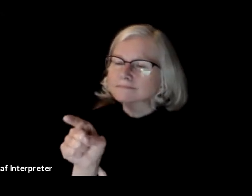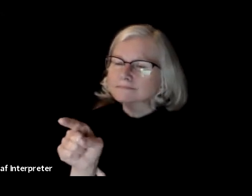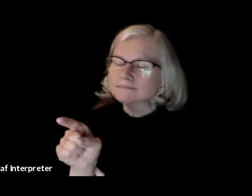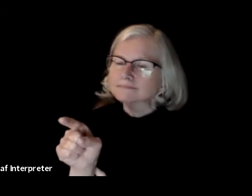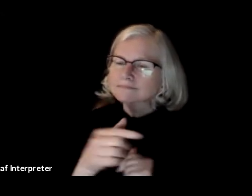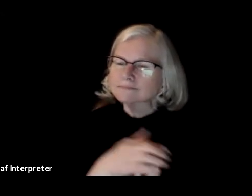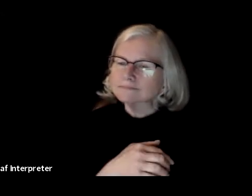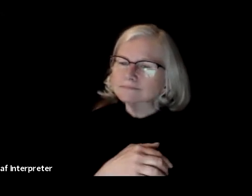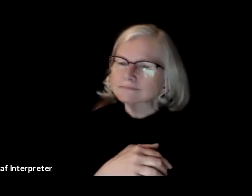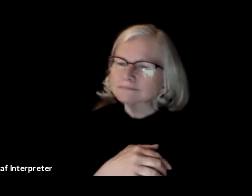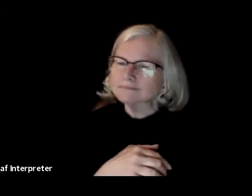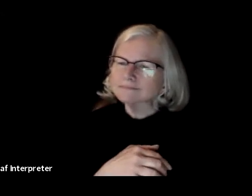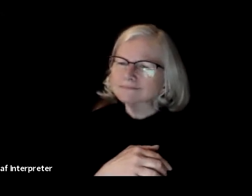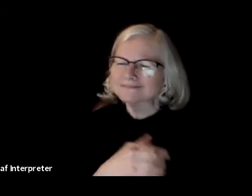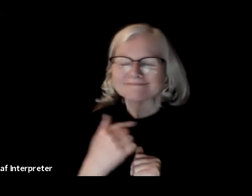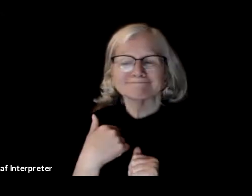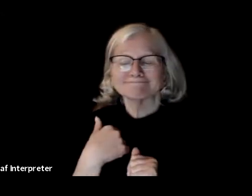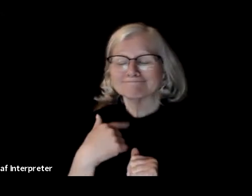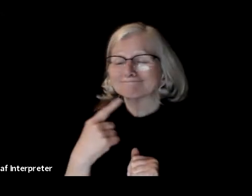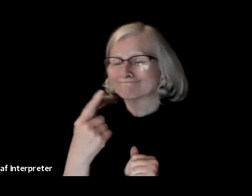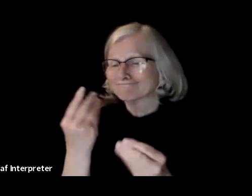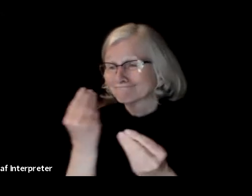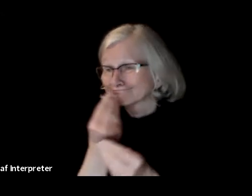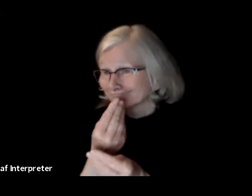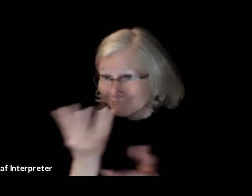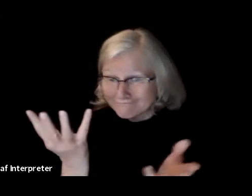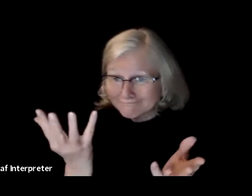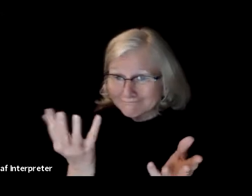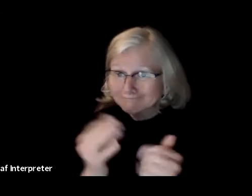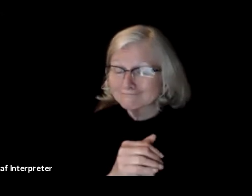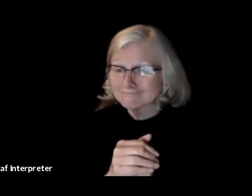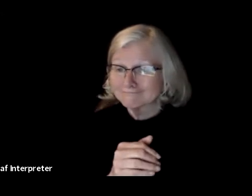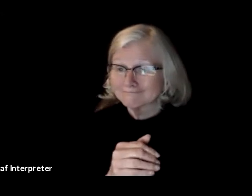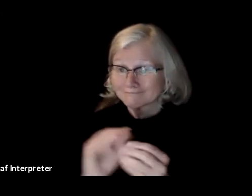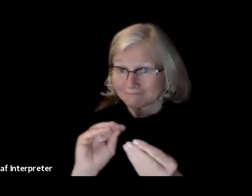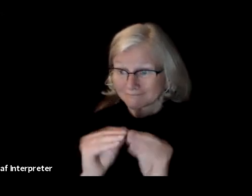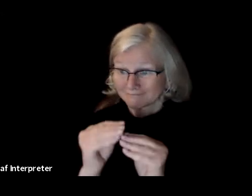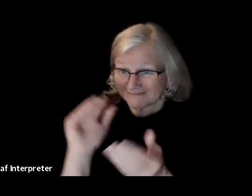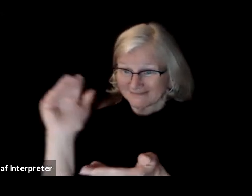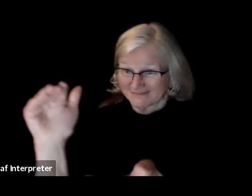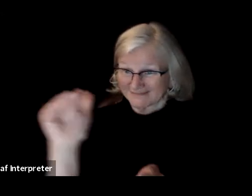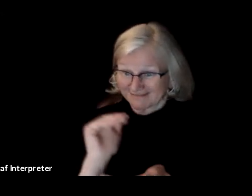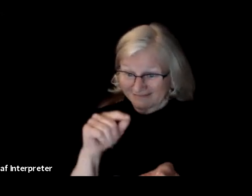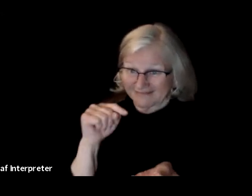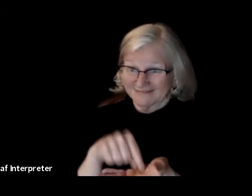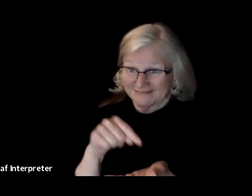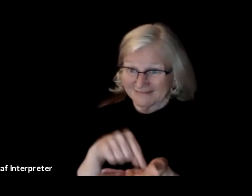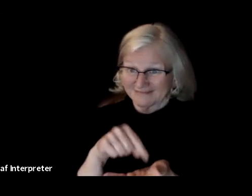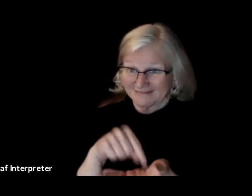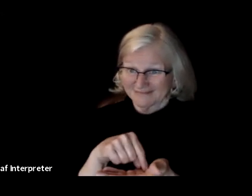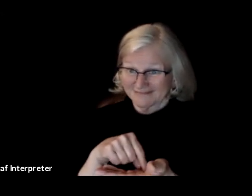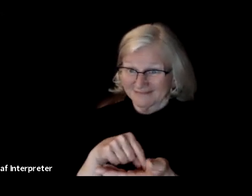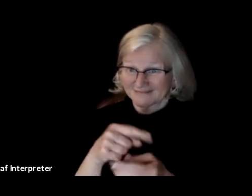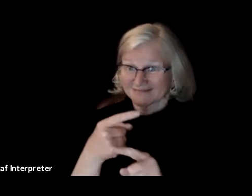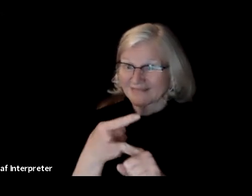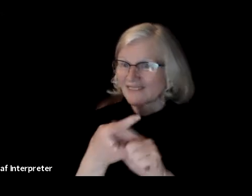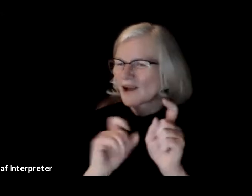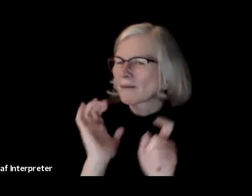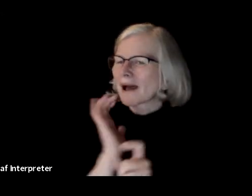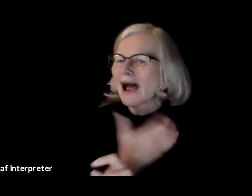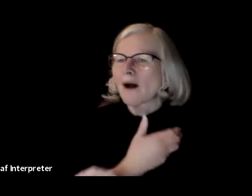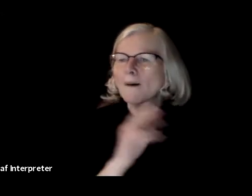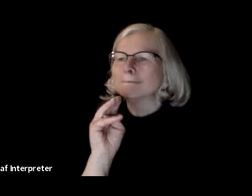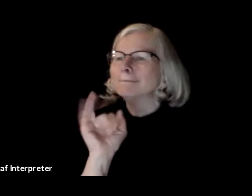to say, Glenn, actually the doses that went to long-term care came out of our Minnesota allocation. It wasn't a